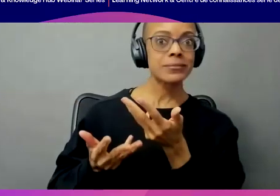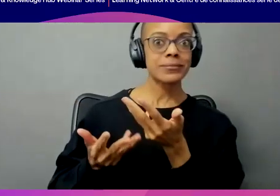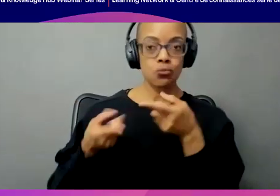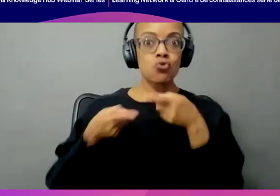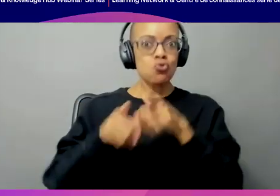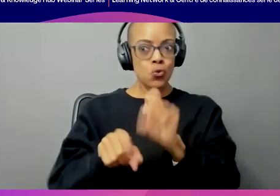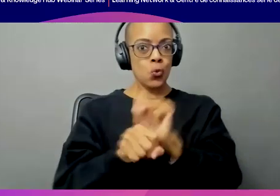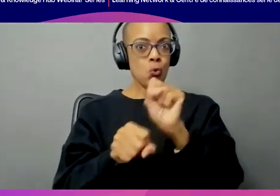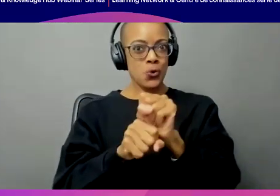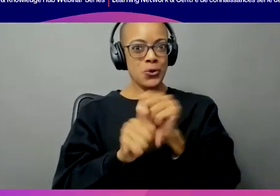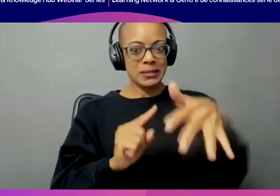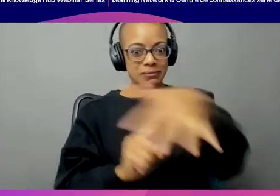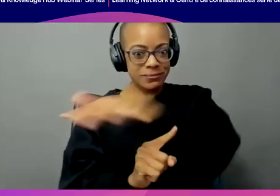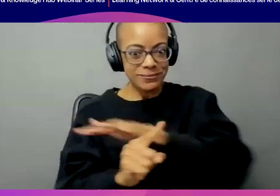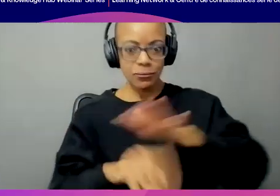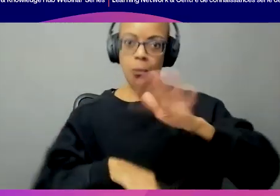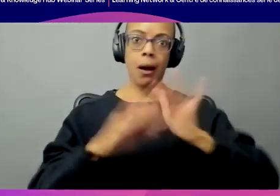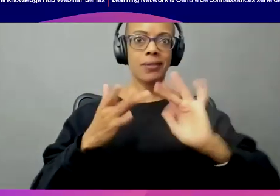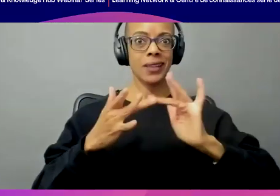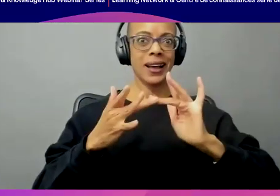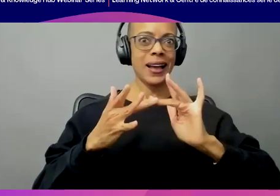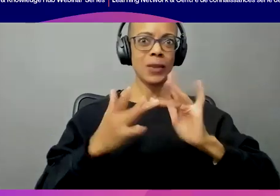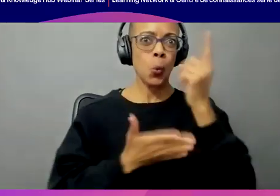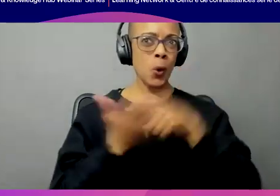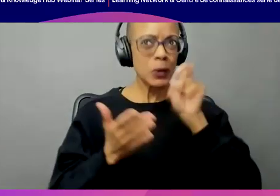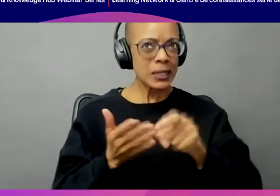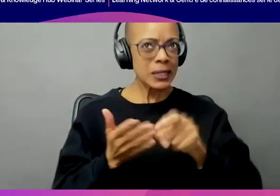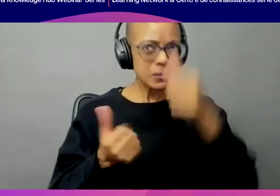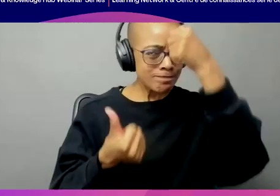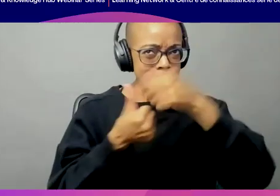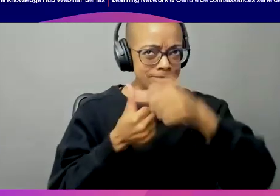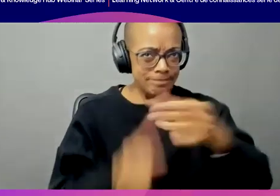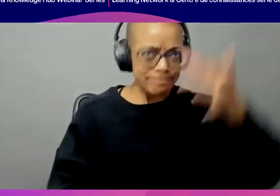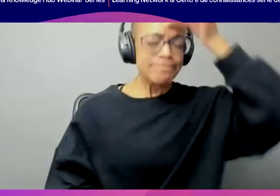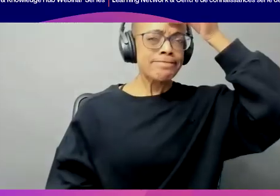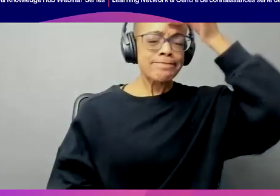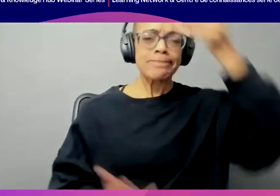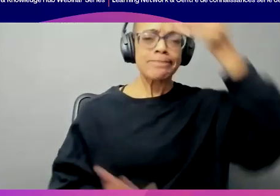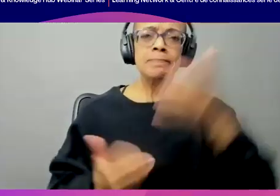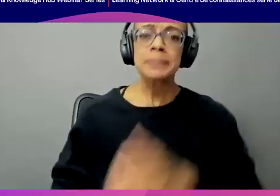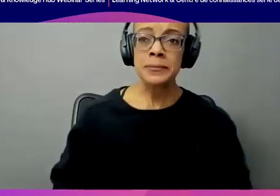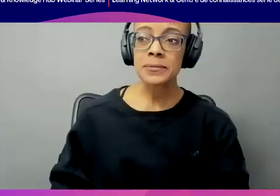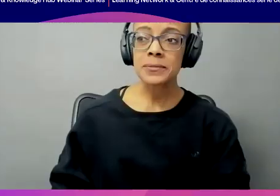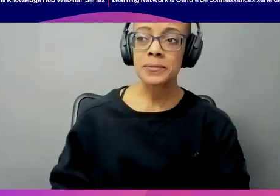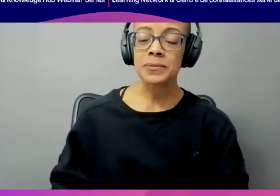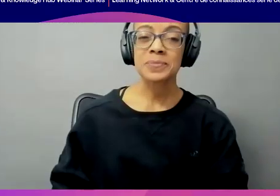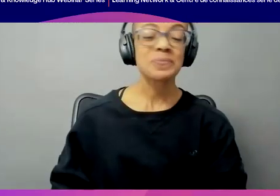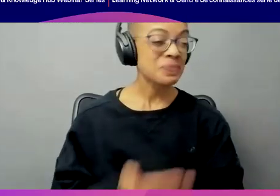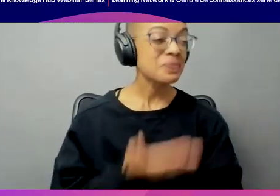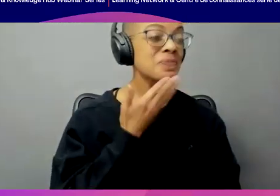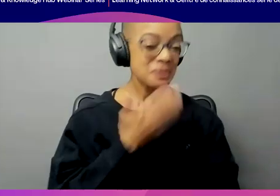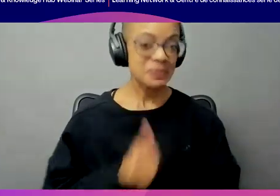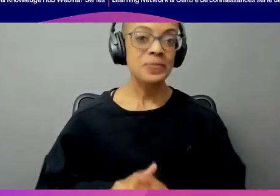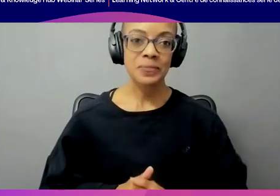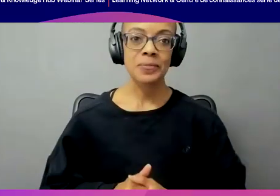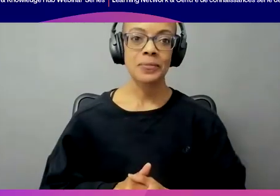area, what are some of the things we need to keep in mind? Yeah, thanks, Katrina. I think one of the things, and so what I was hearing